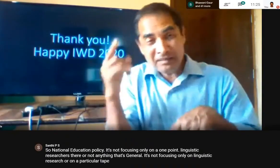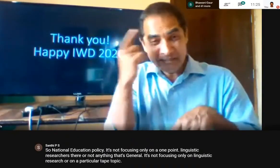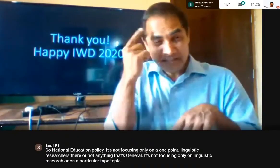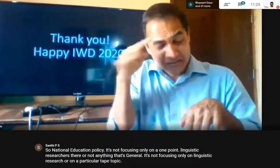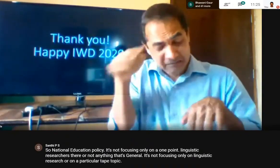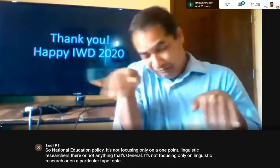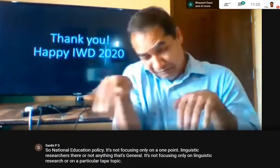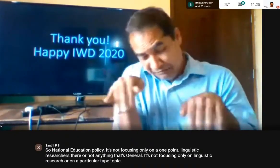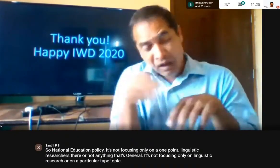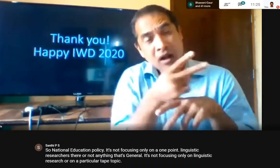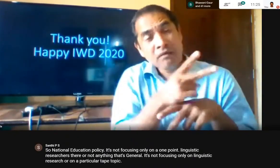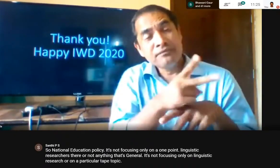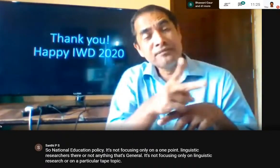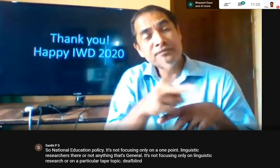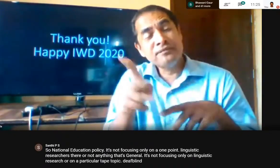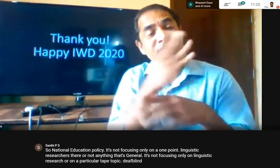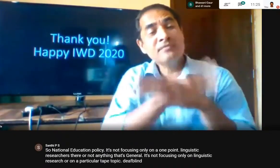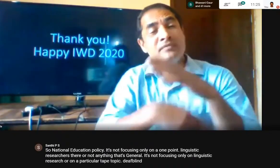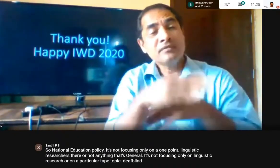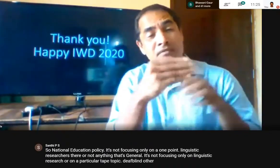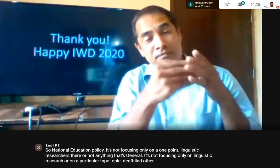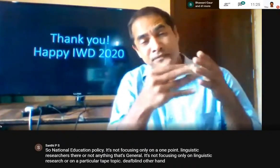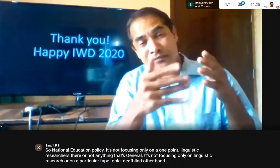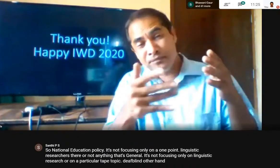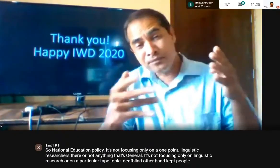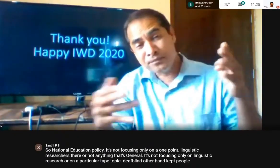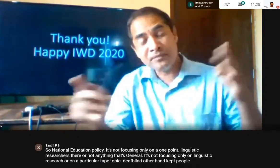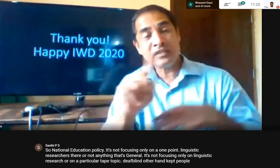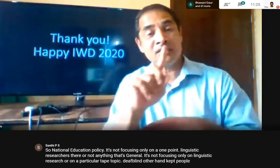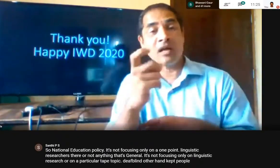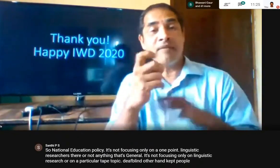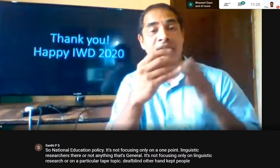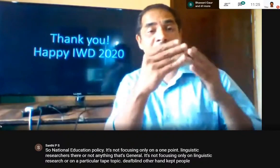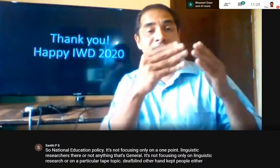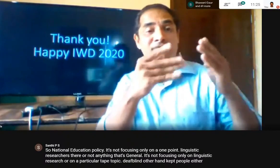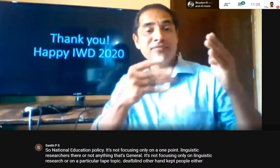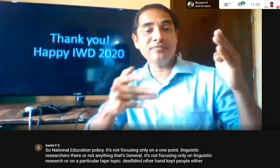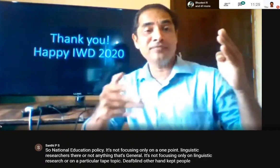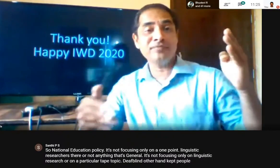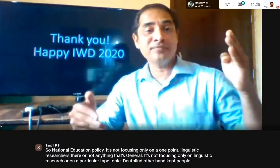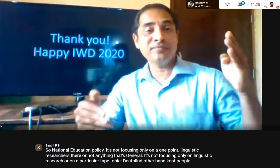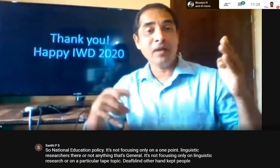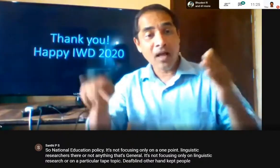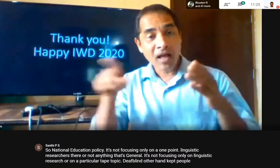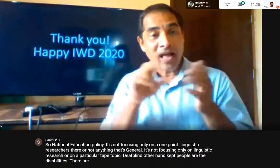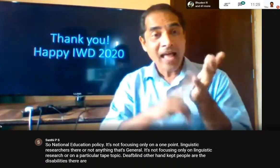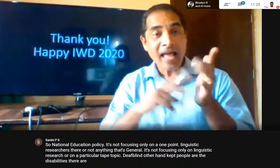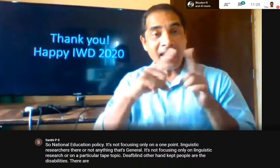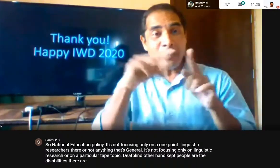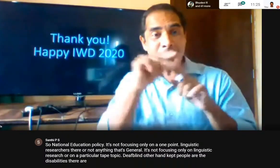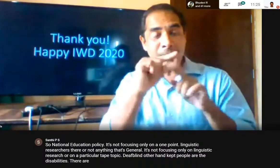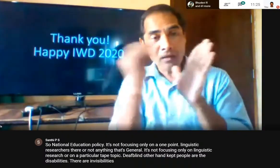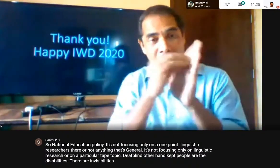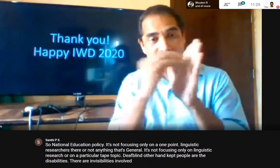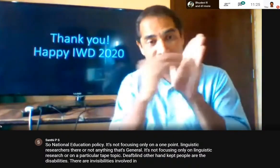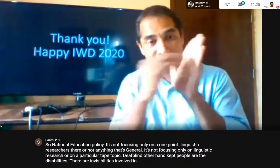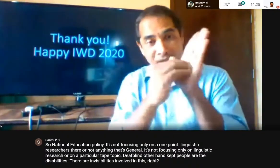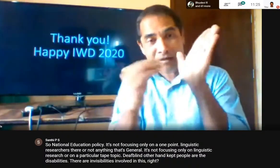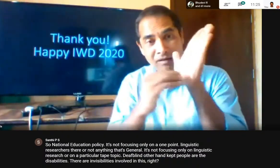Deaf, blind, other handicapped people, other disabilities. There are many disabilities involved in this, right? So